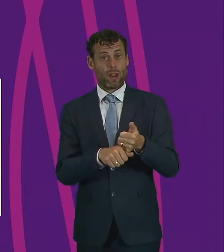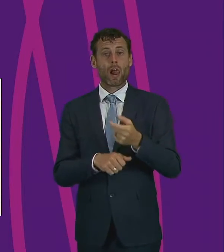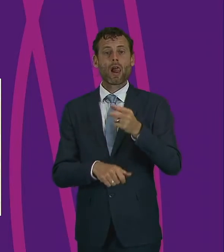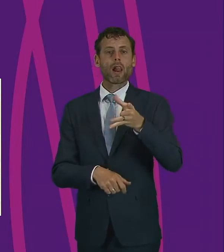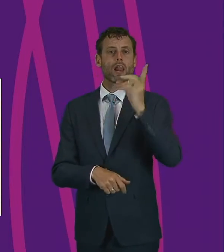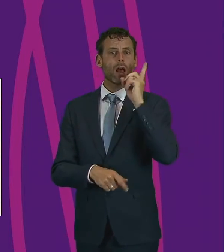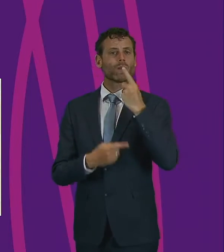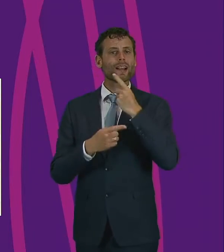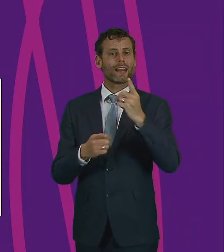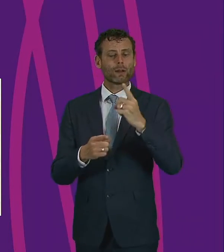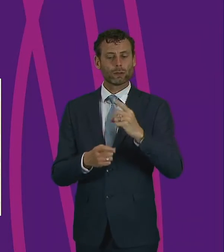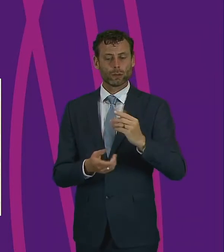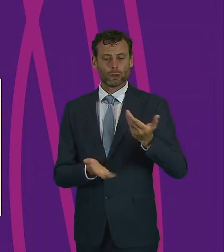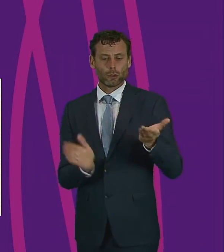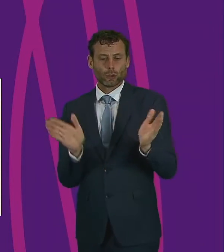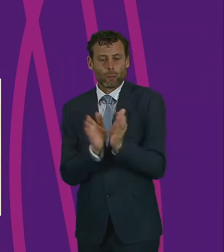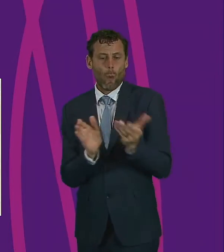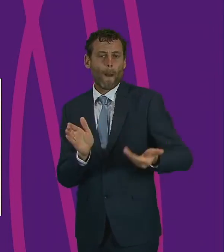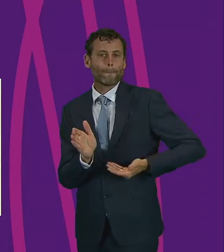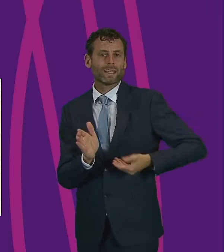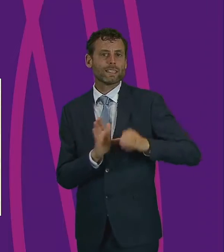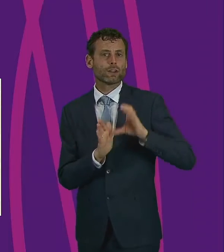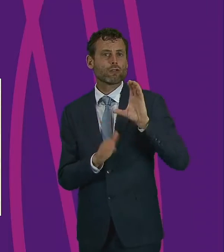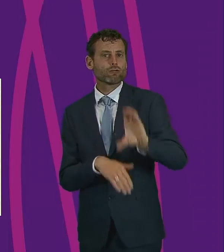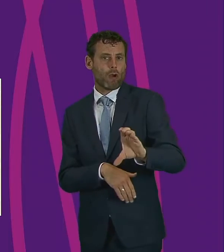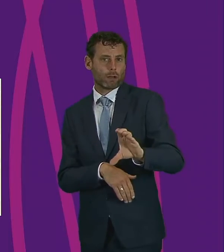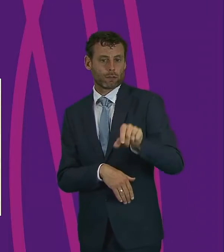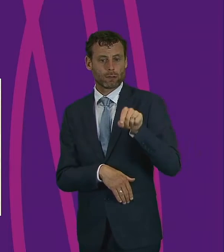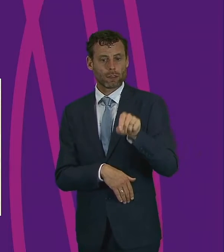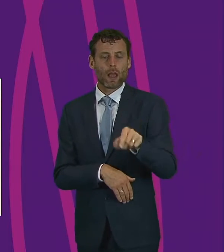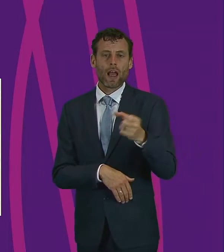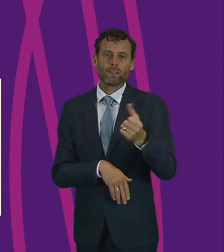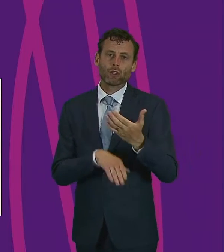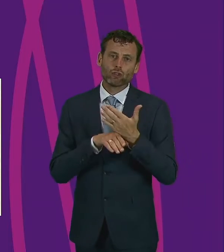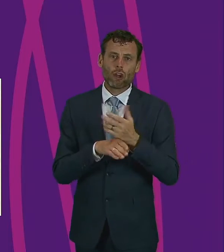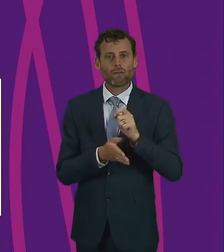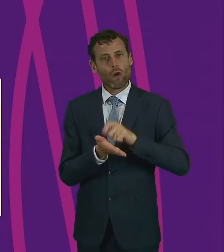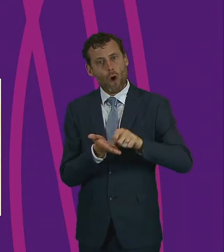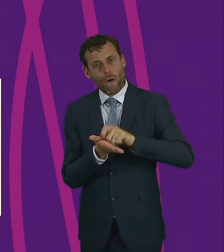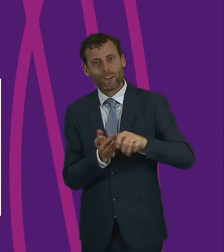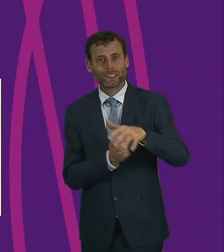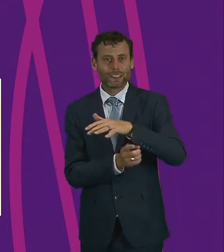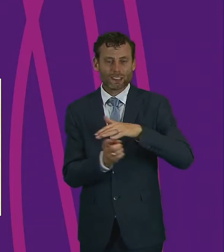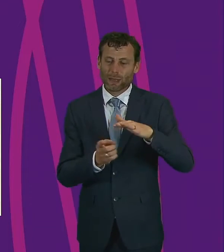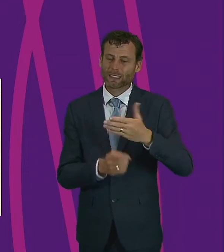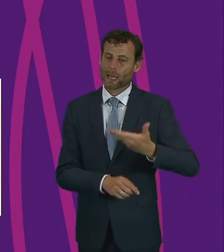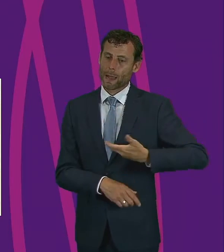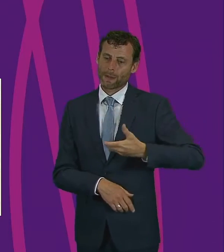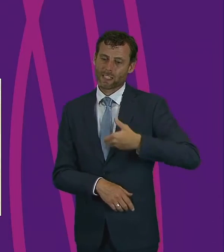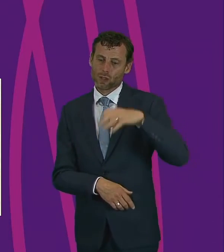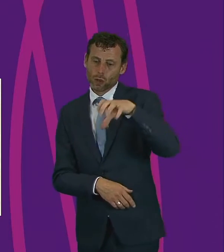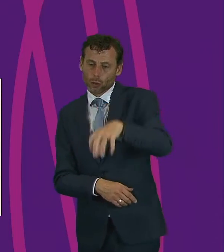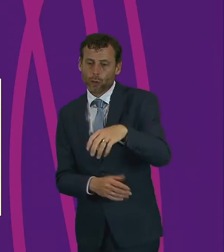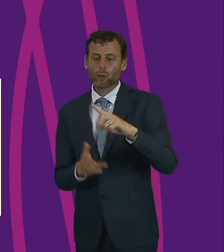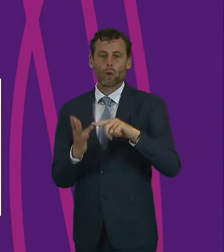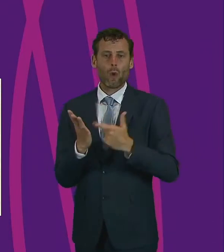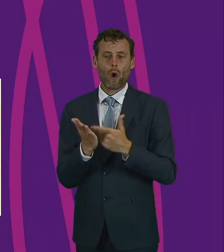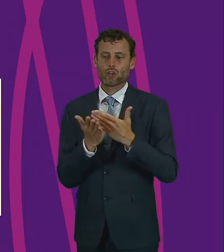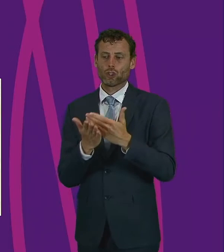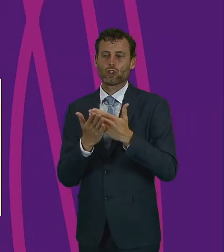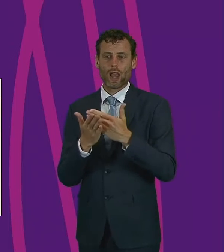to applications from small businesses that occupy shared office spaces, business incubators and shared industrial units, and lease